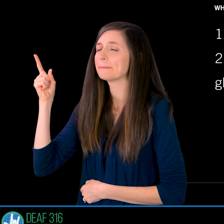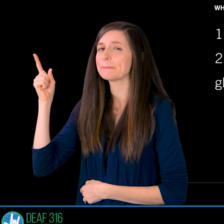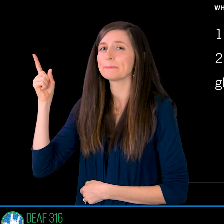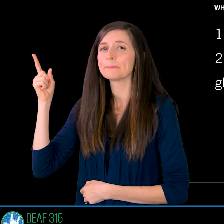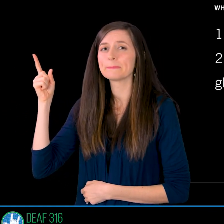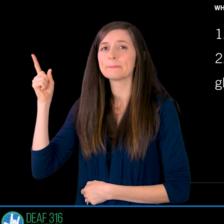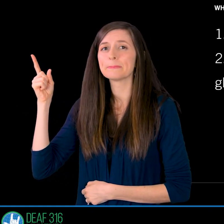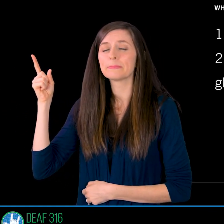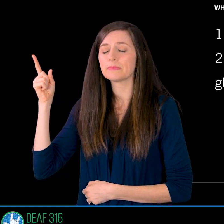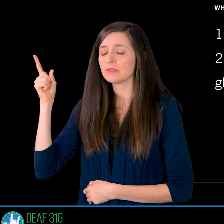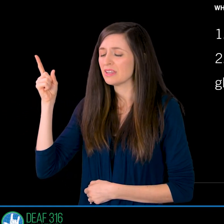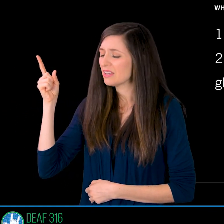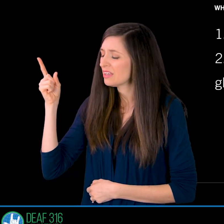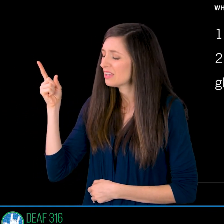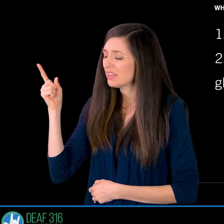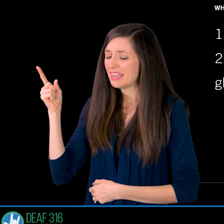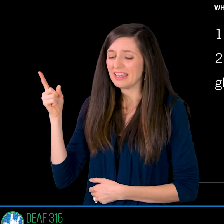him